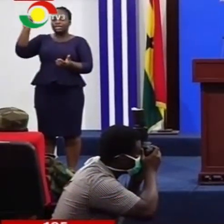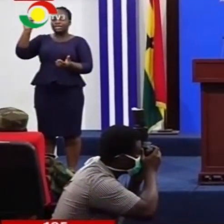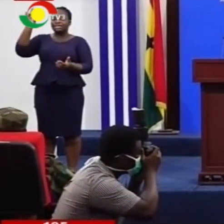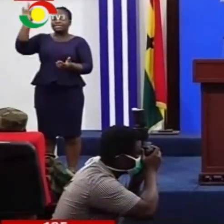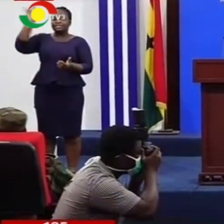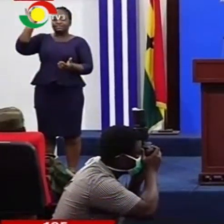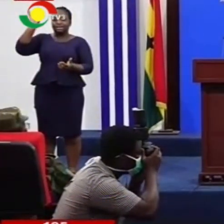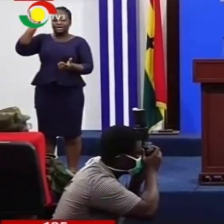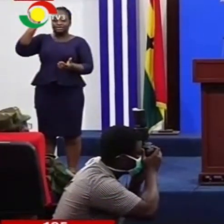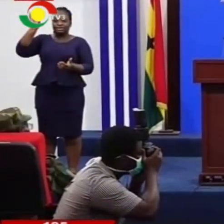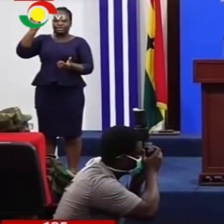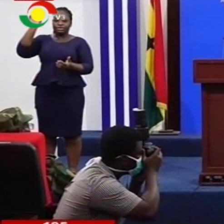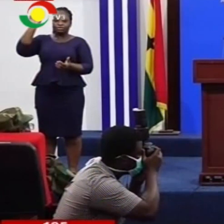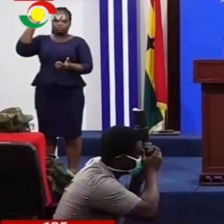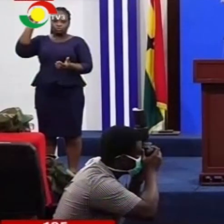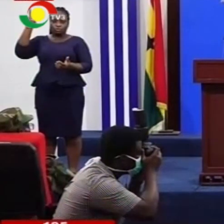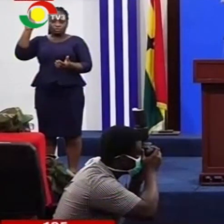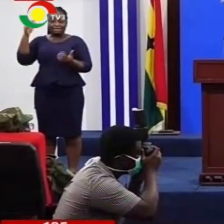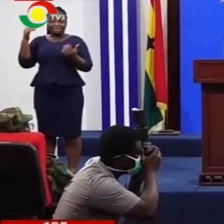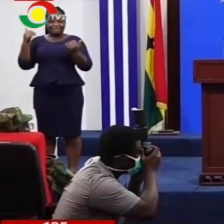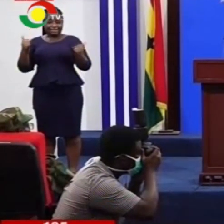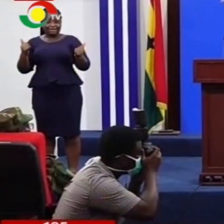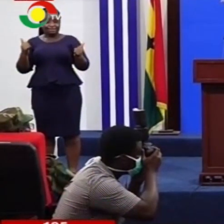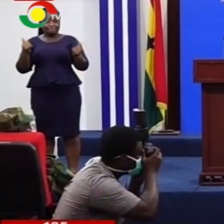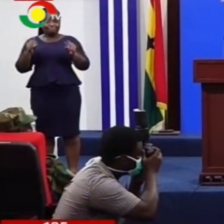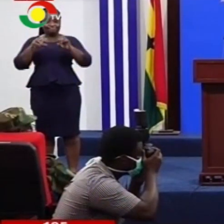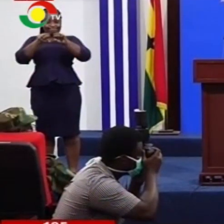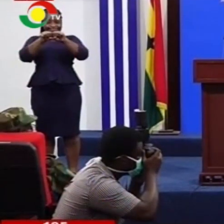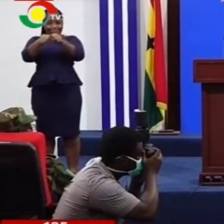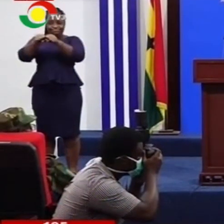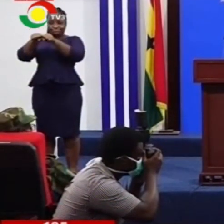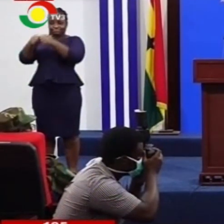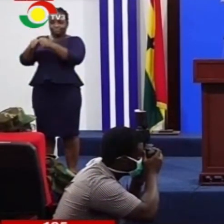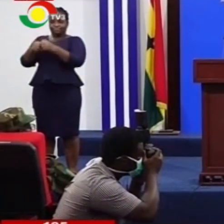2,712. Now, let me give you the breakdown.